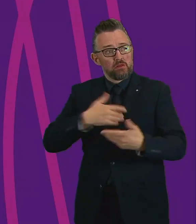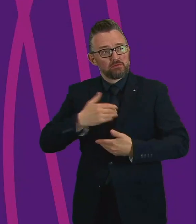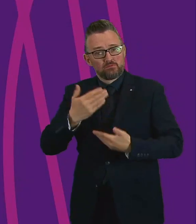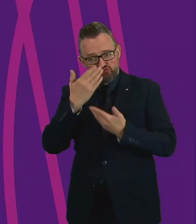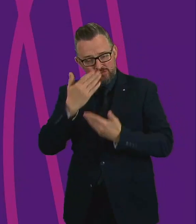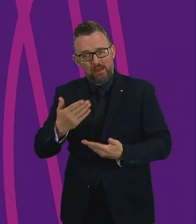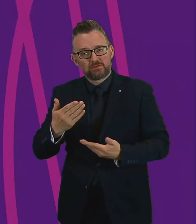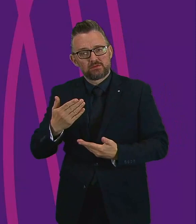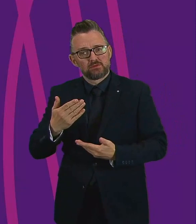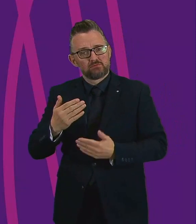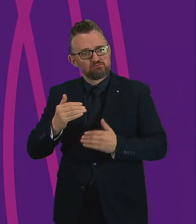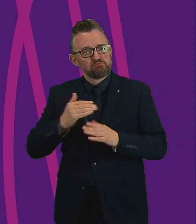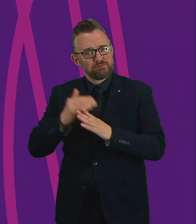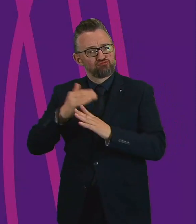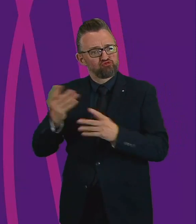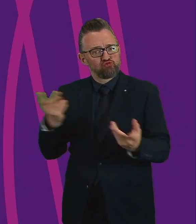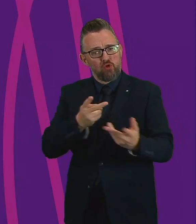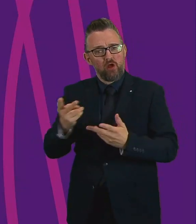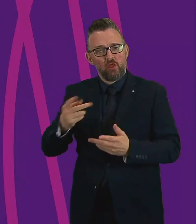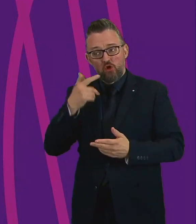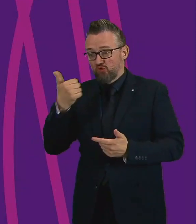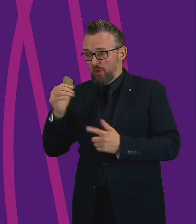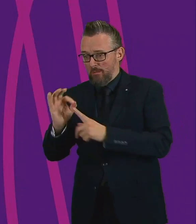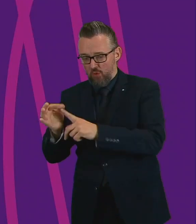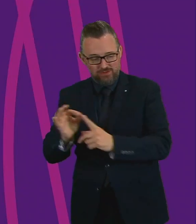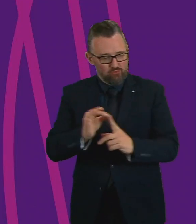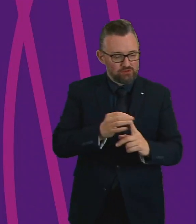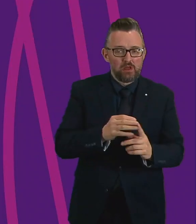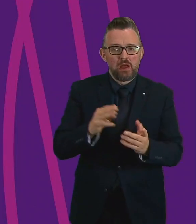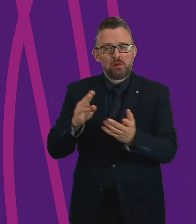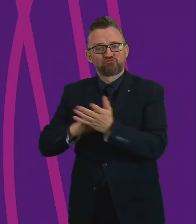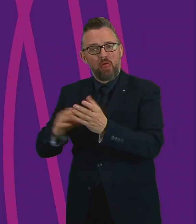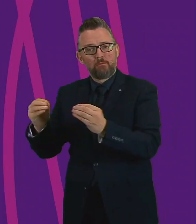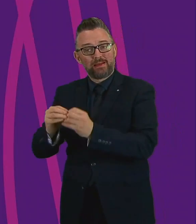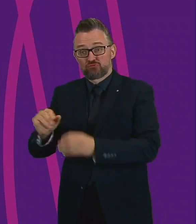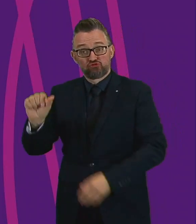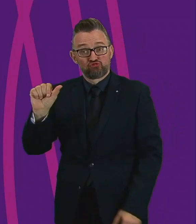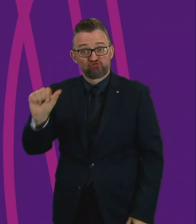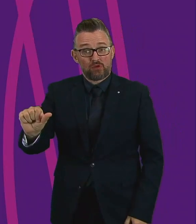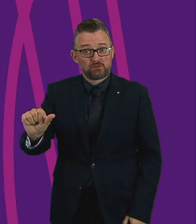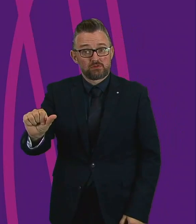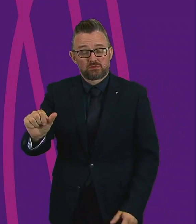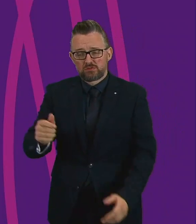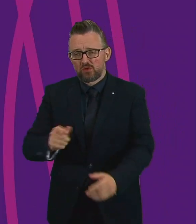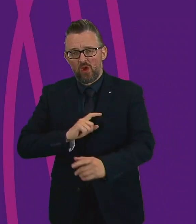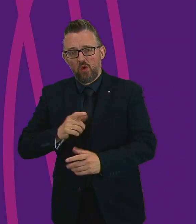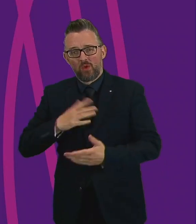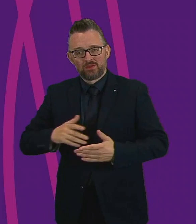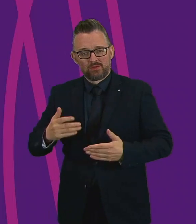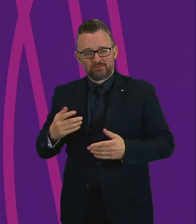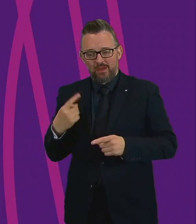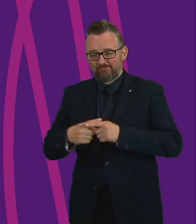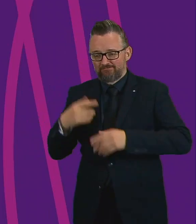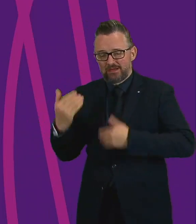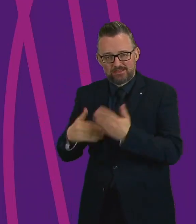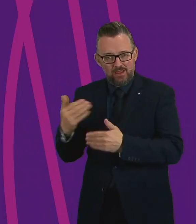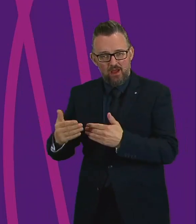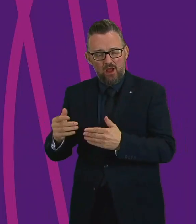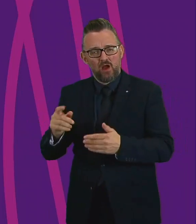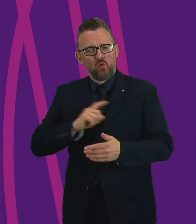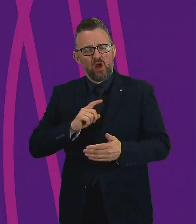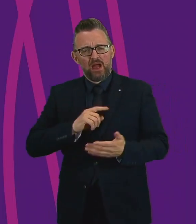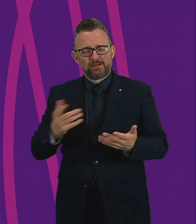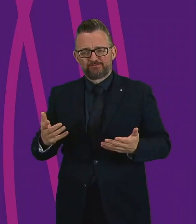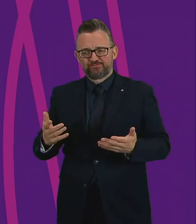what I thought were really important points put by both. I mean, Michelle Ballantyne was right about moving faster and easing because of